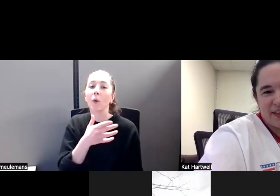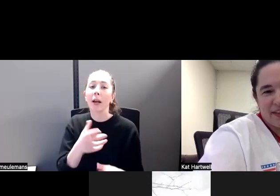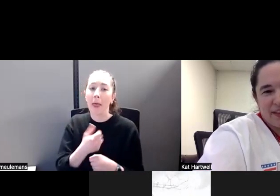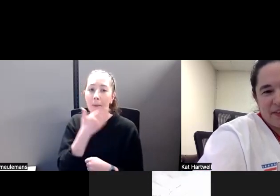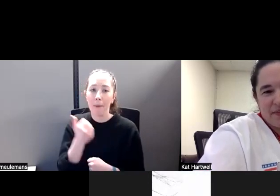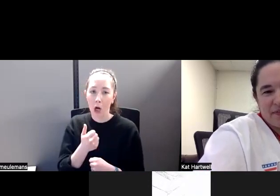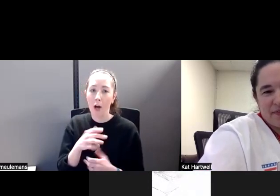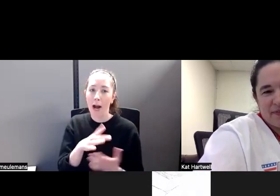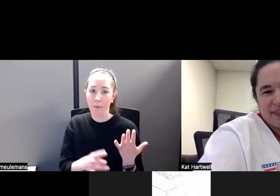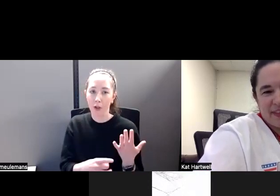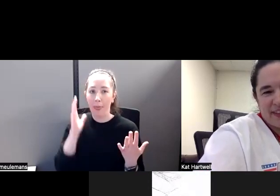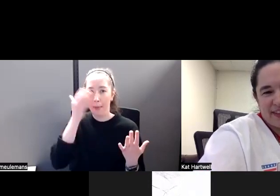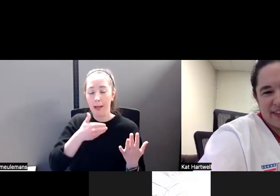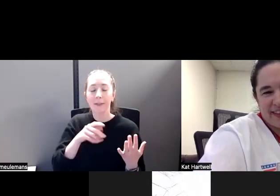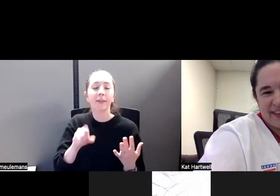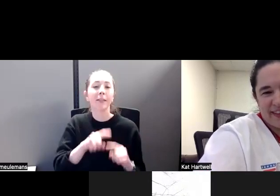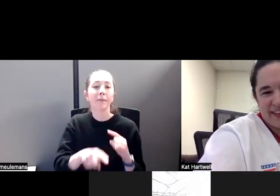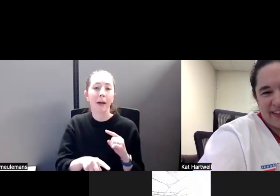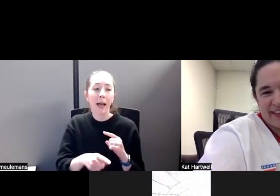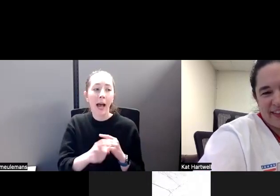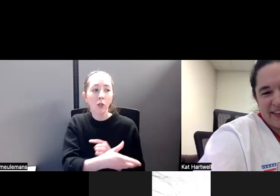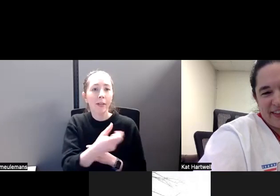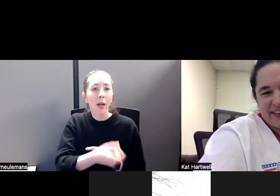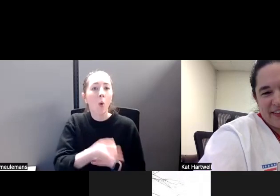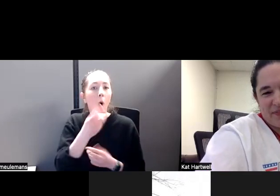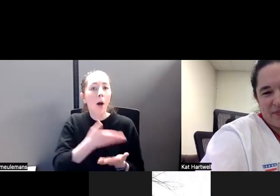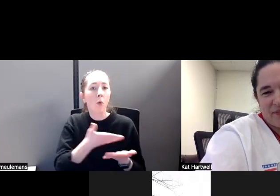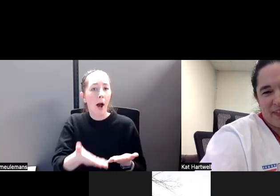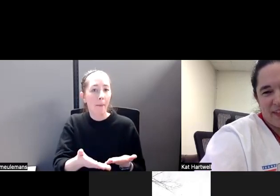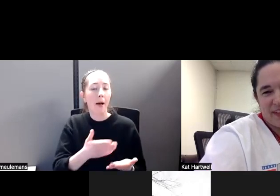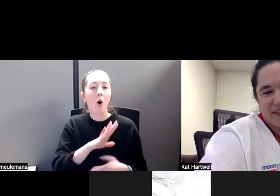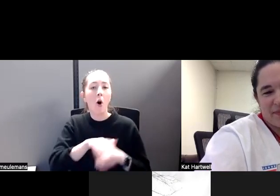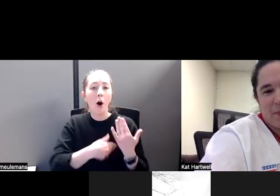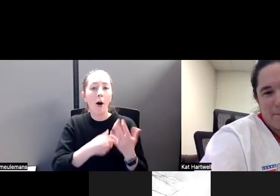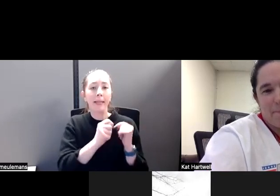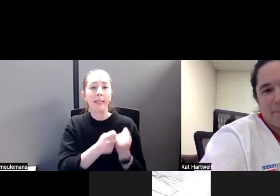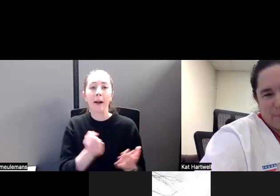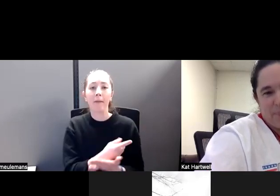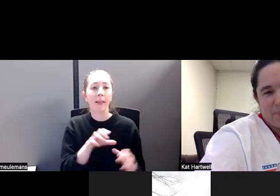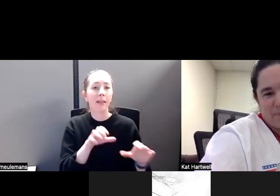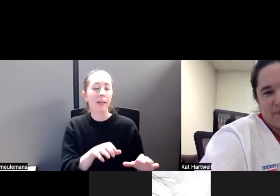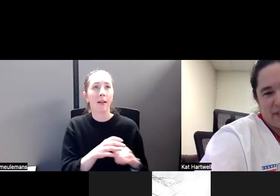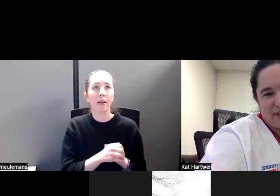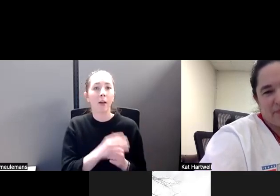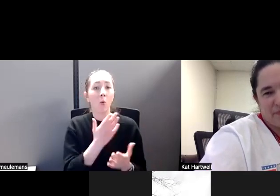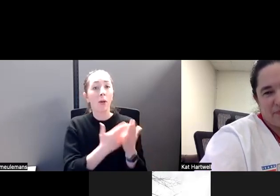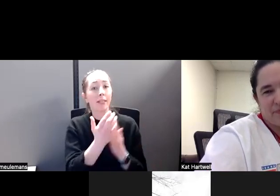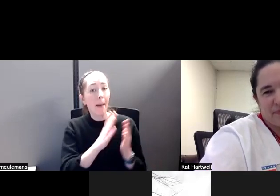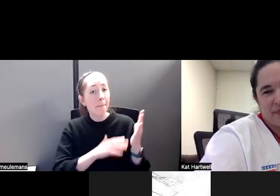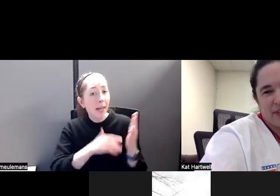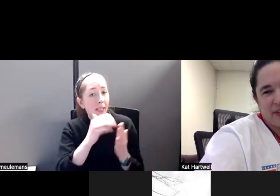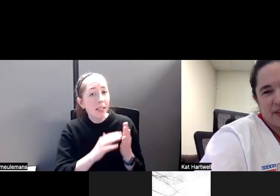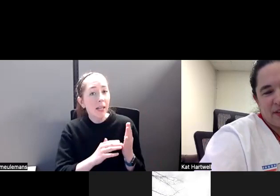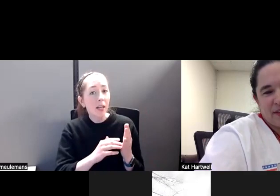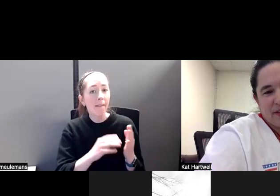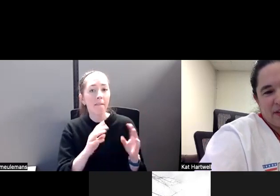Yeah. I feel like I had to take one prop. All of my team, everything they did was like hand painted. All the